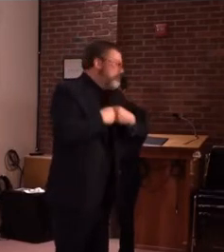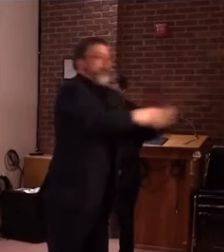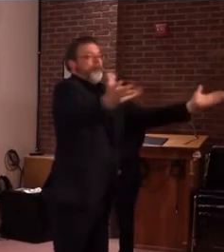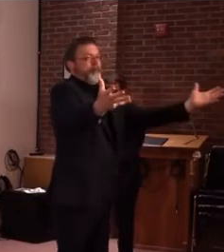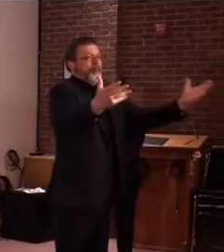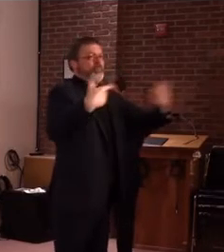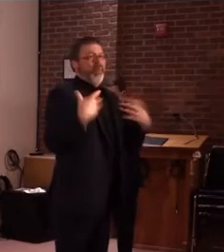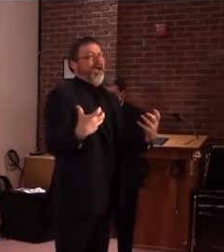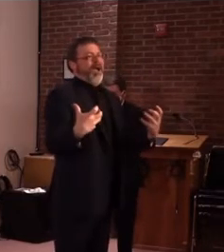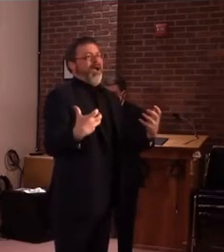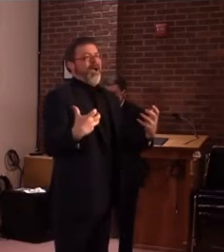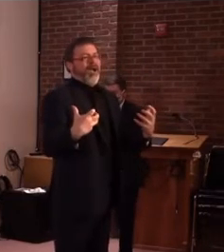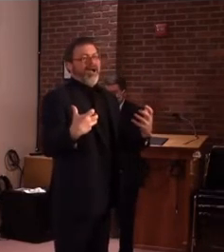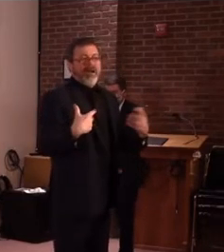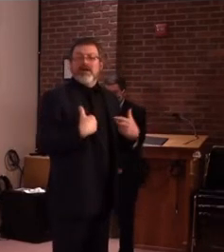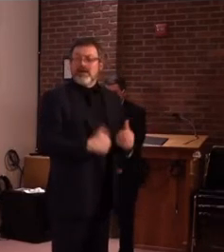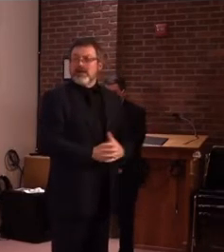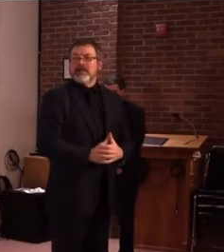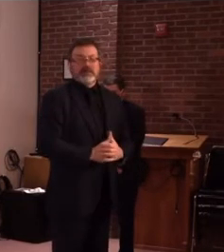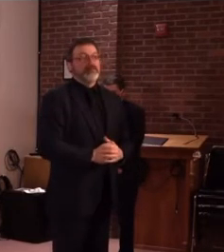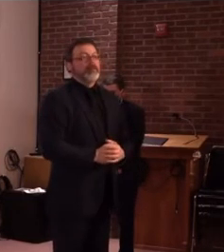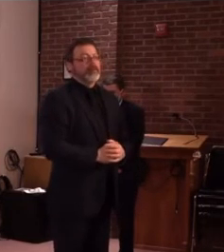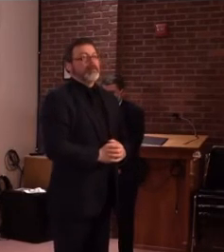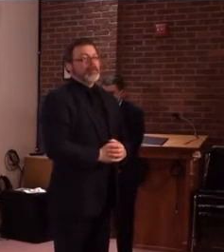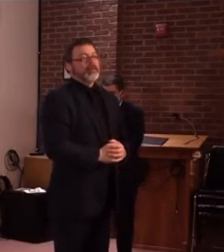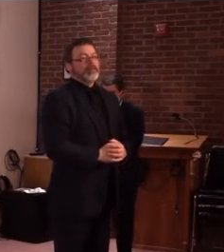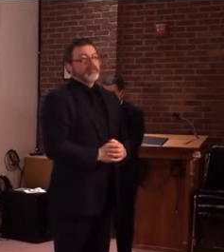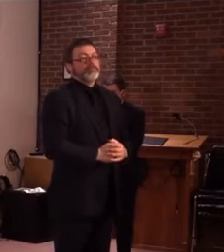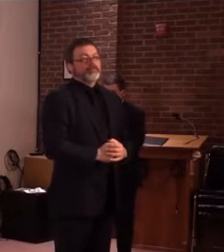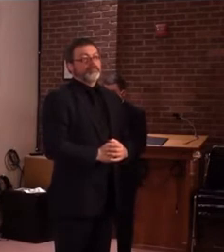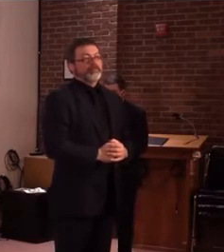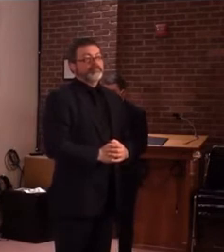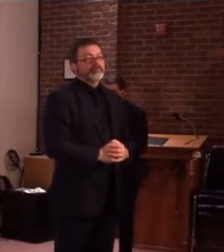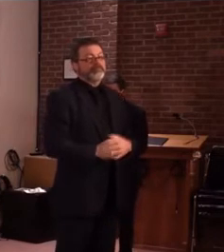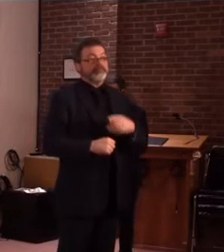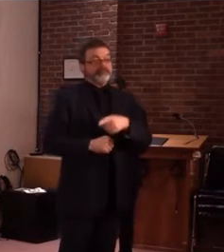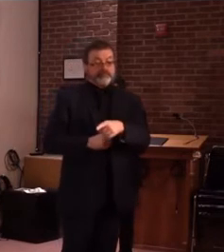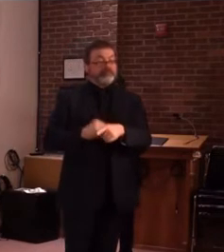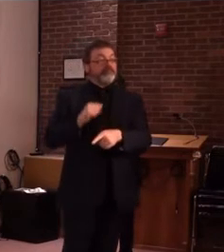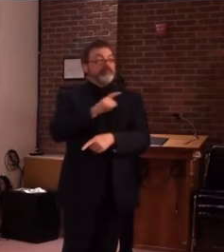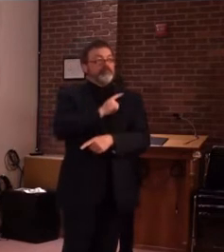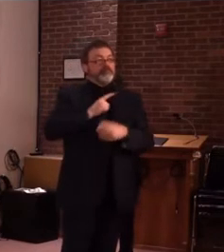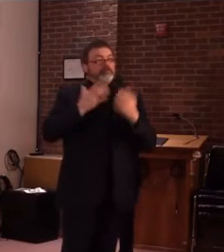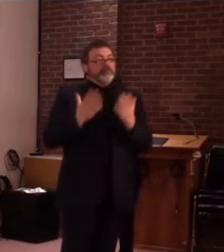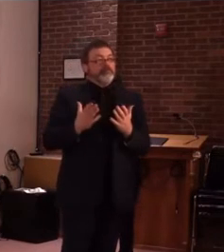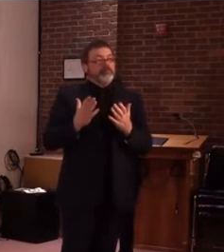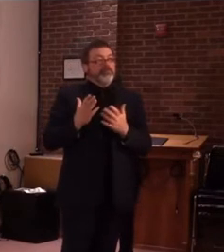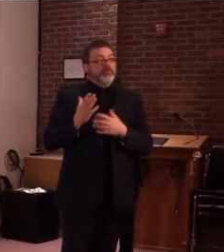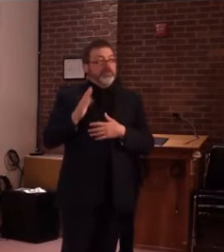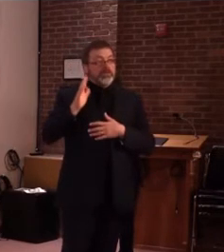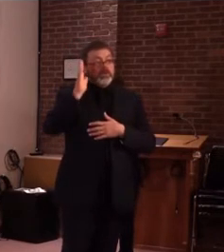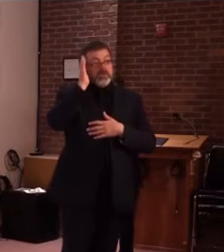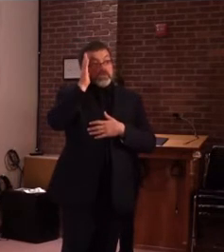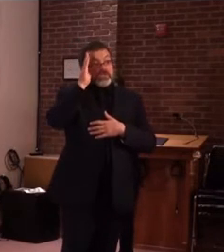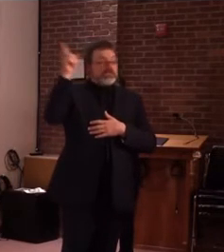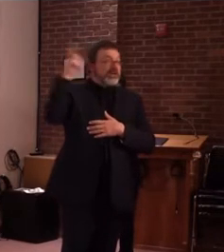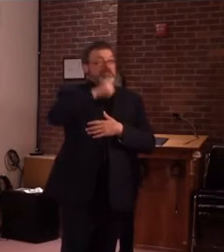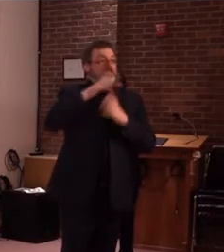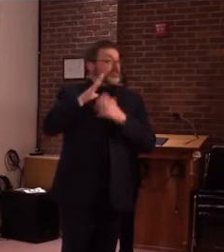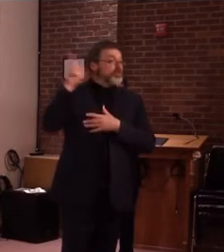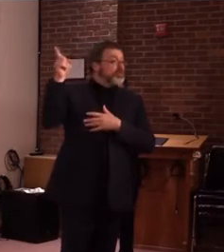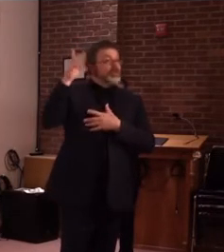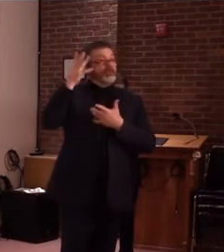And the legislature may also weigh into this voting by mail question. I wondered if you